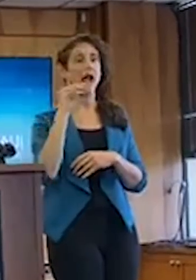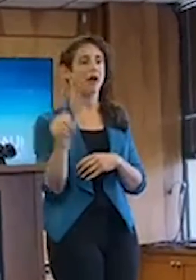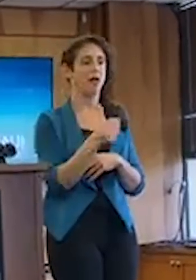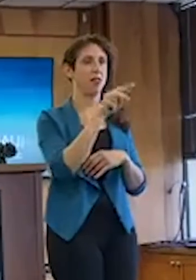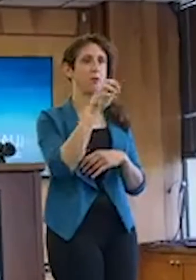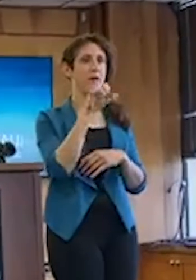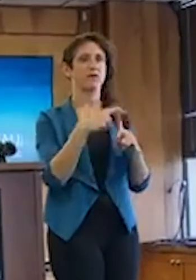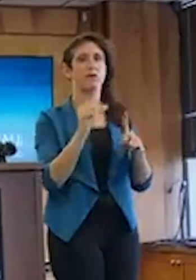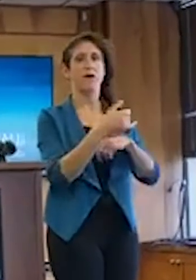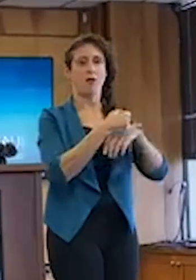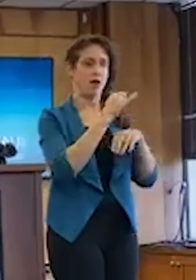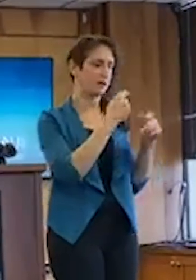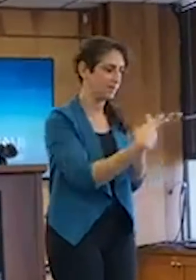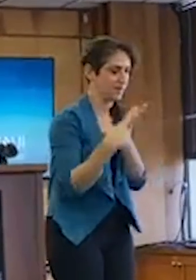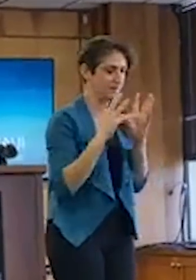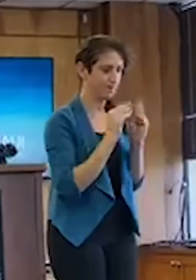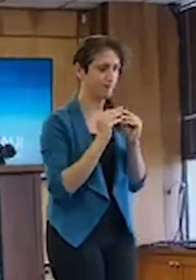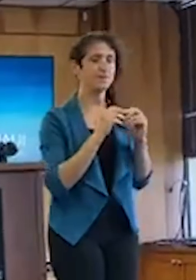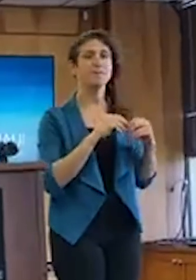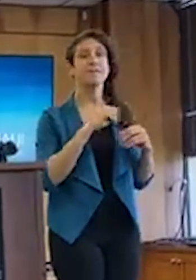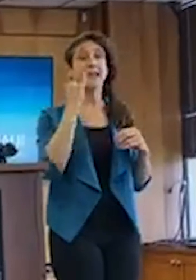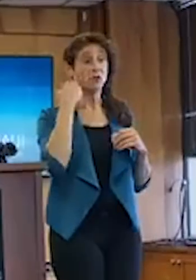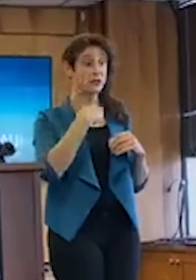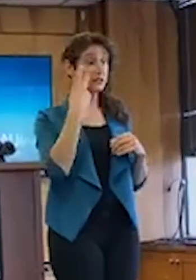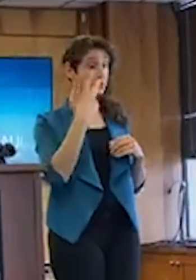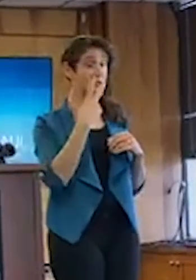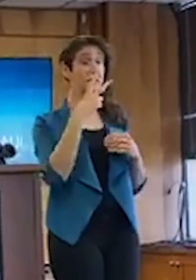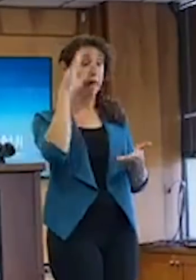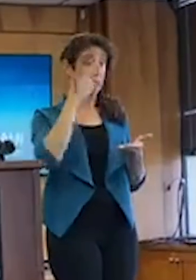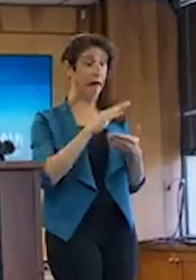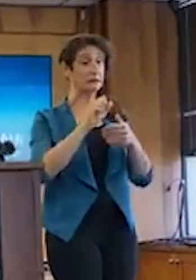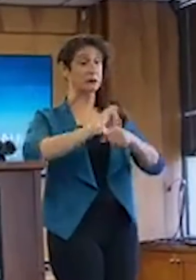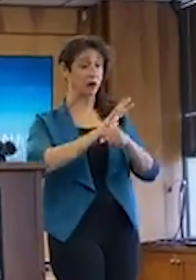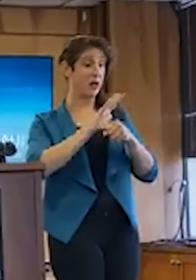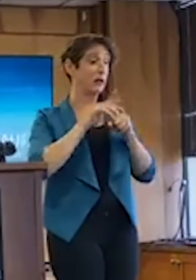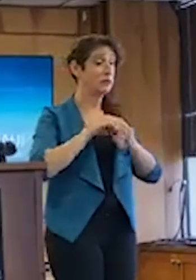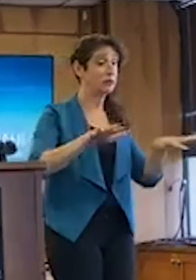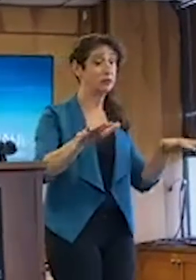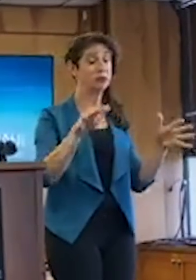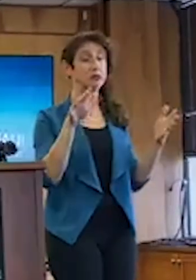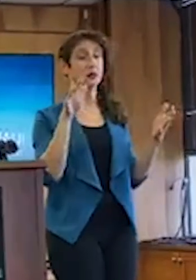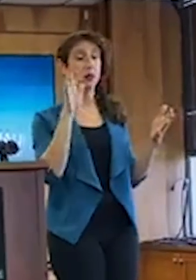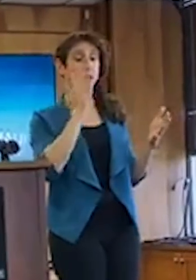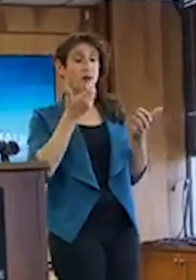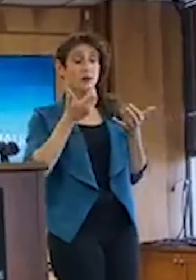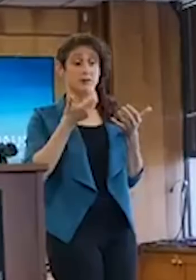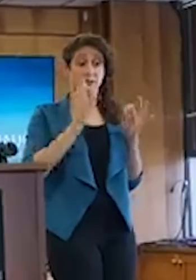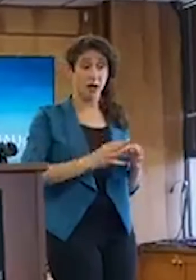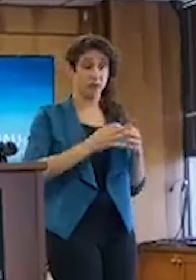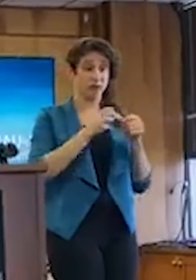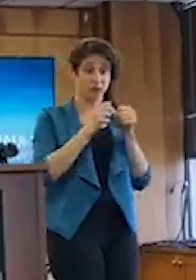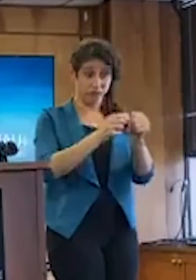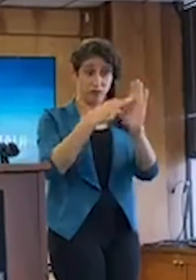If we see good results, we will see what we can do to keep it in place or maybe lessen it. If the results